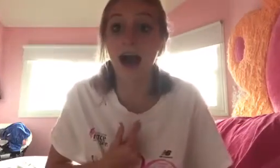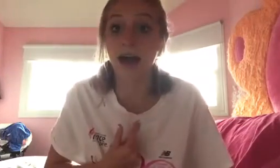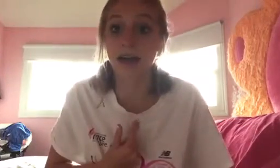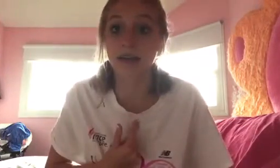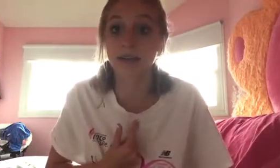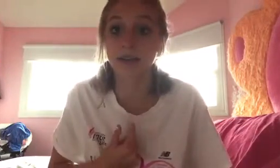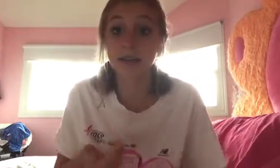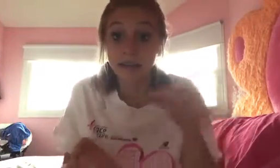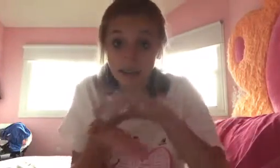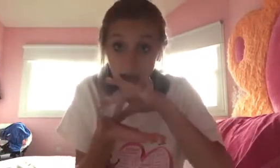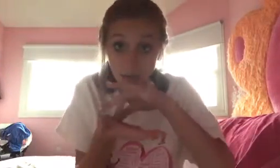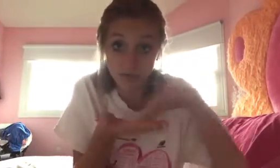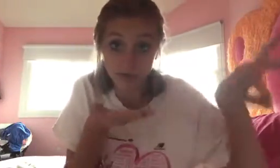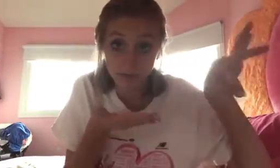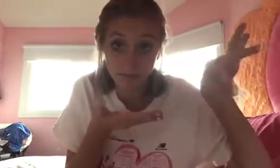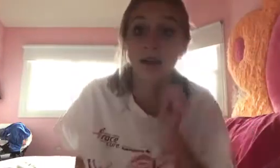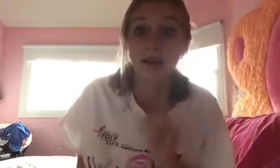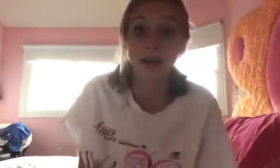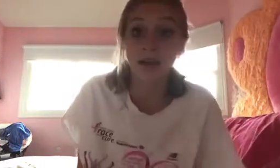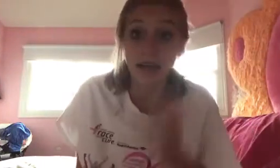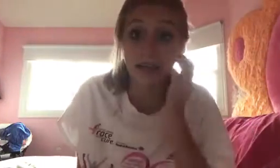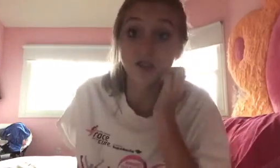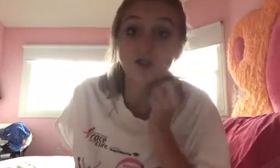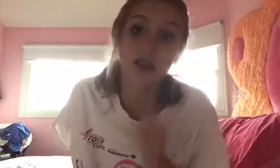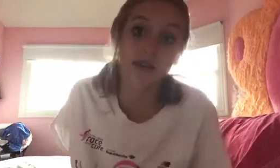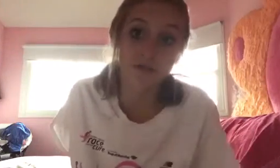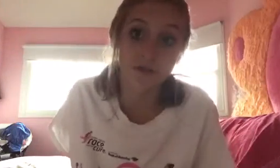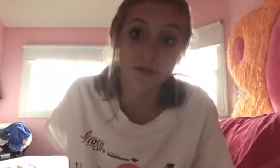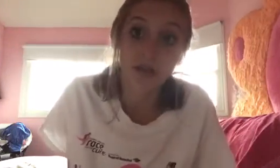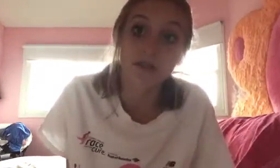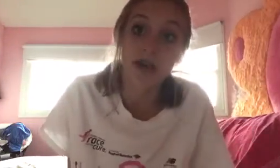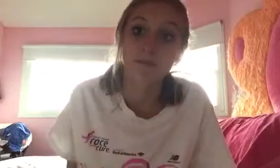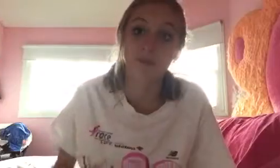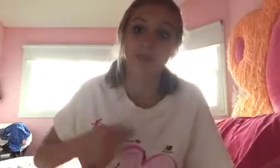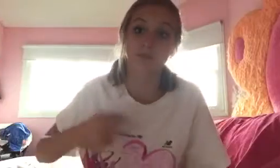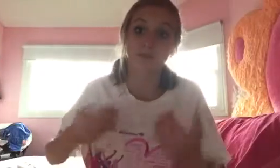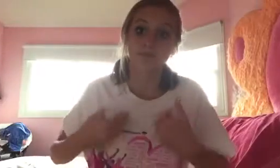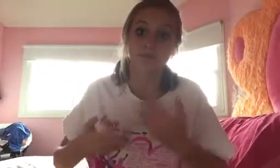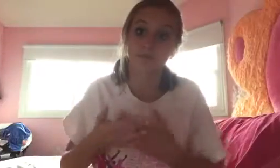I count them. And you do that for five times.